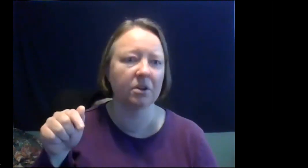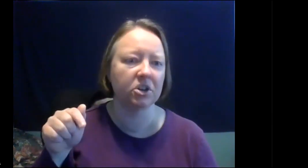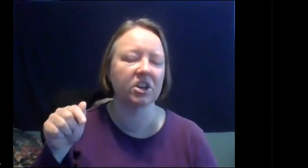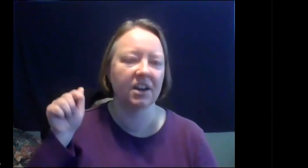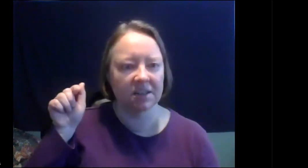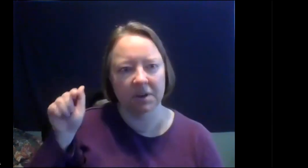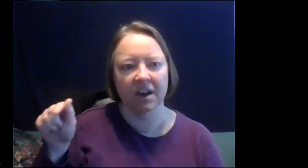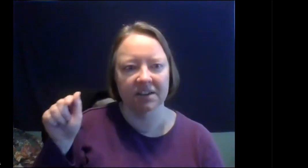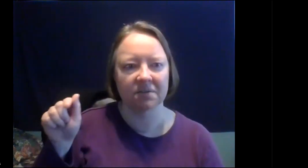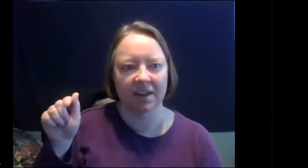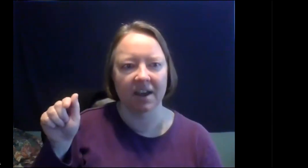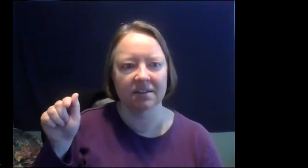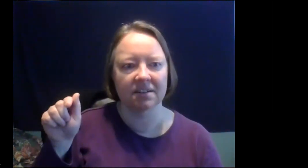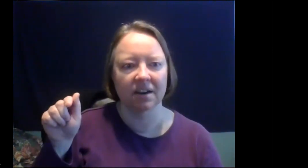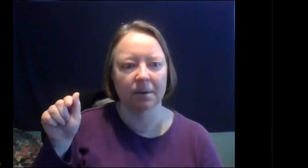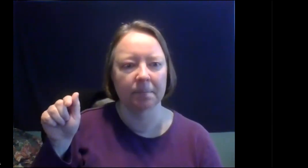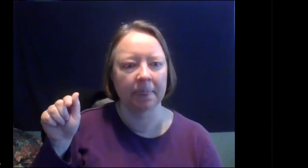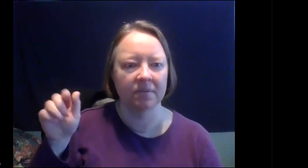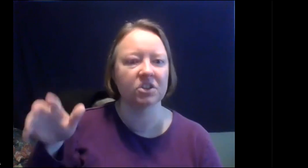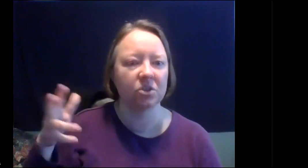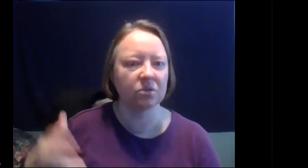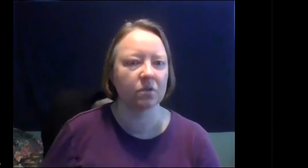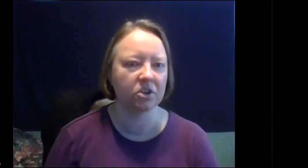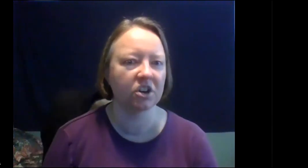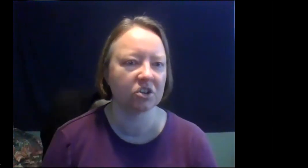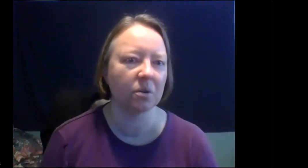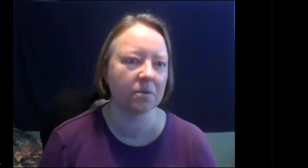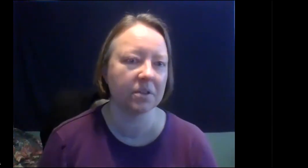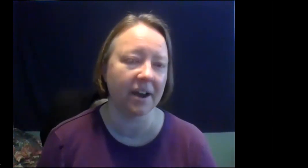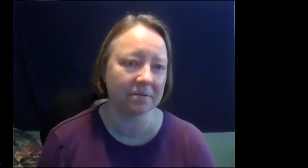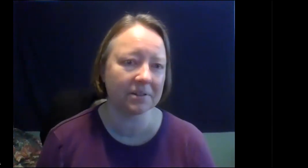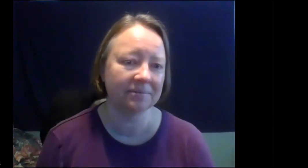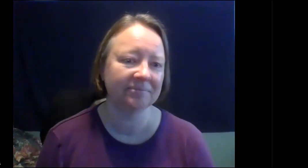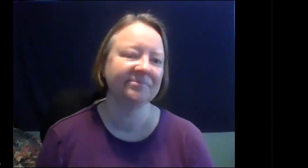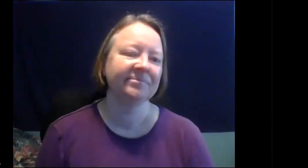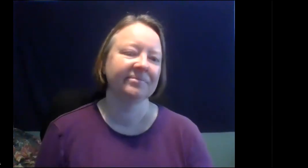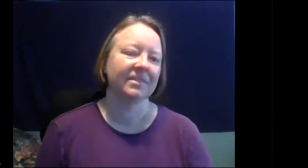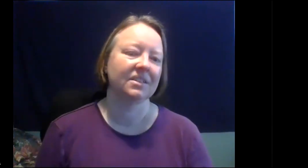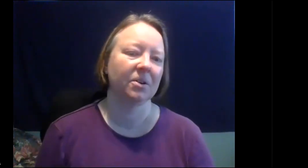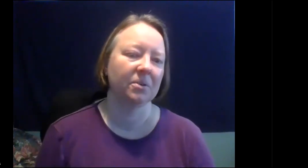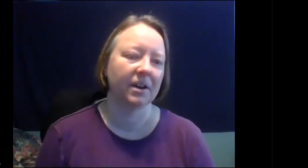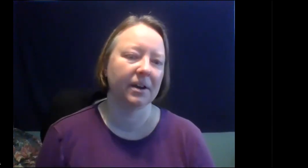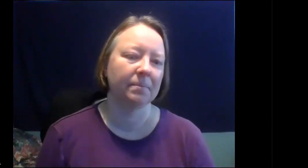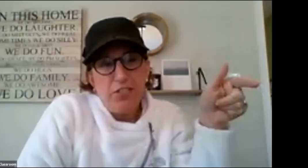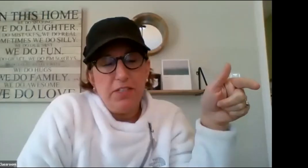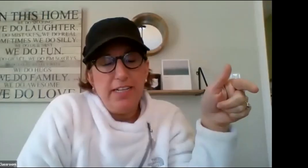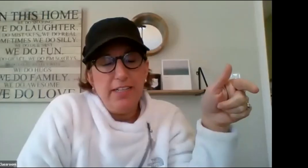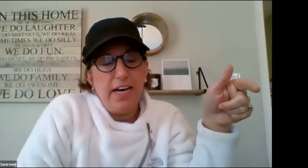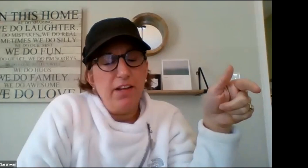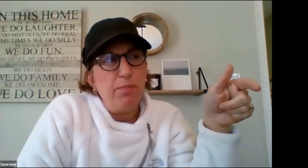in Michigan, and it's because of that, of the students from Michigan School for the Deaf. So My question related to that then,